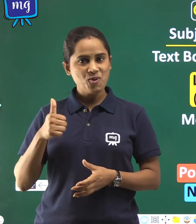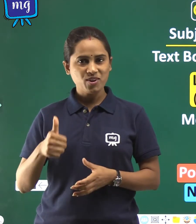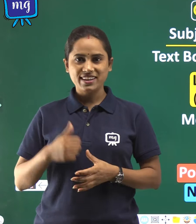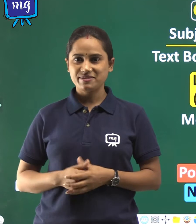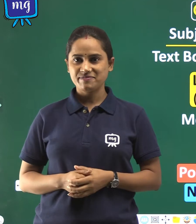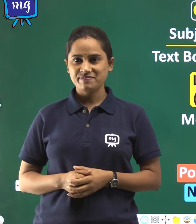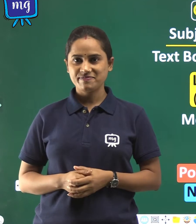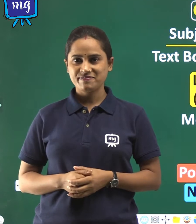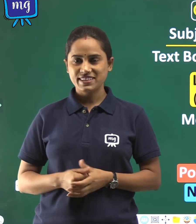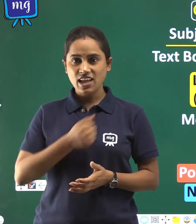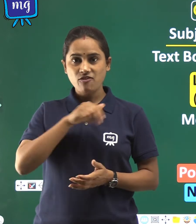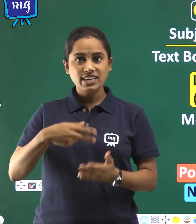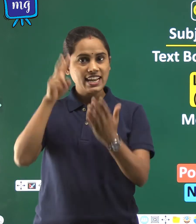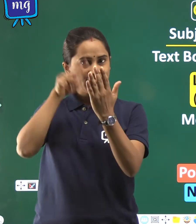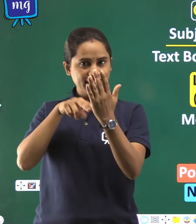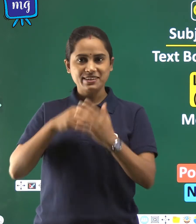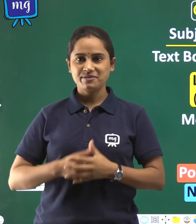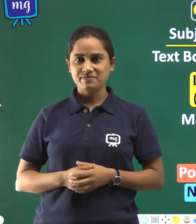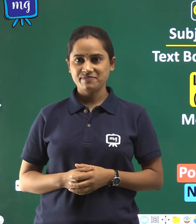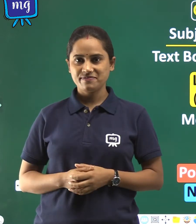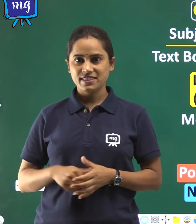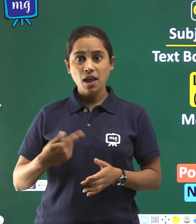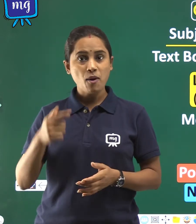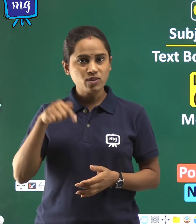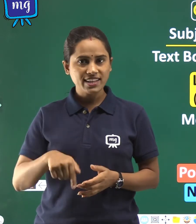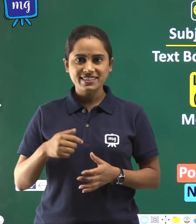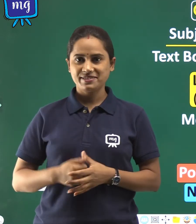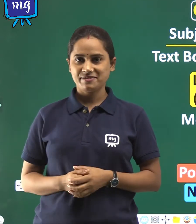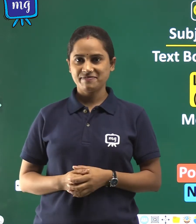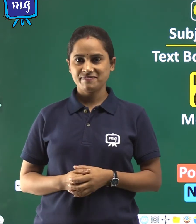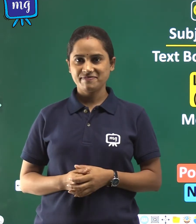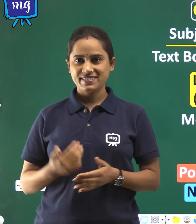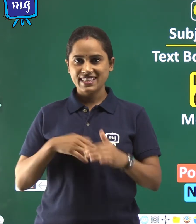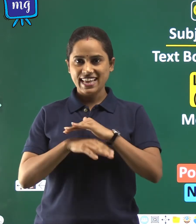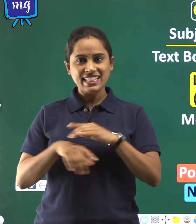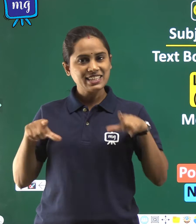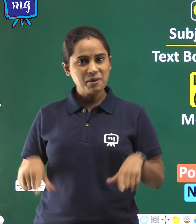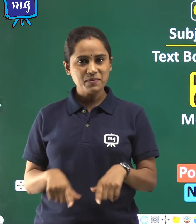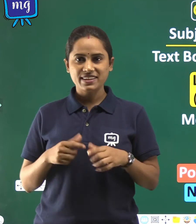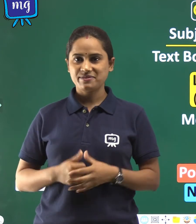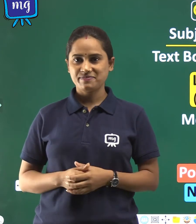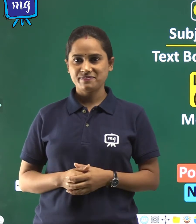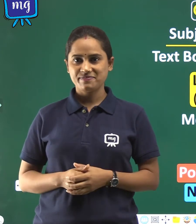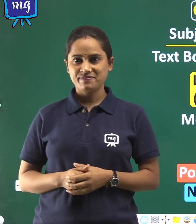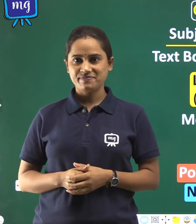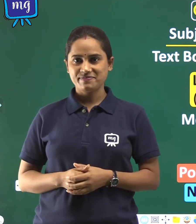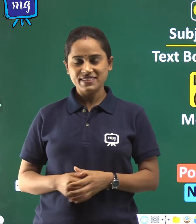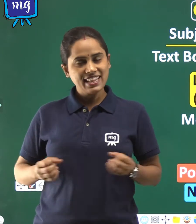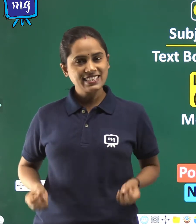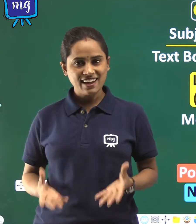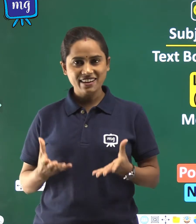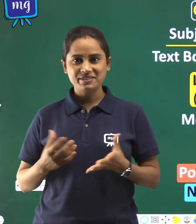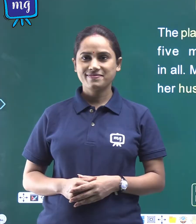Okay, we shall read about this in the summary. Let's